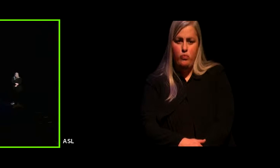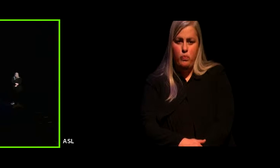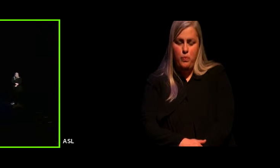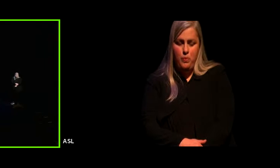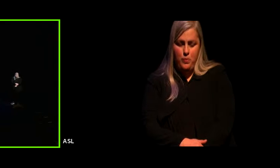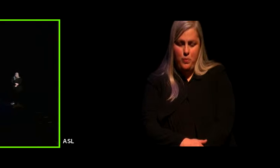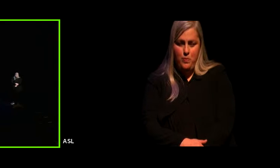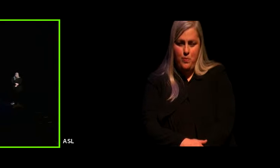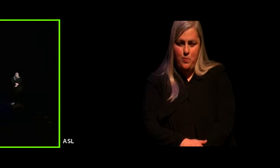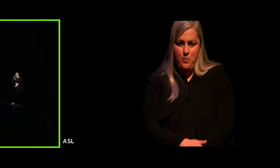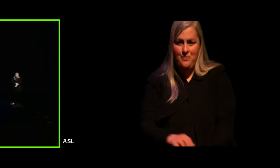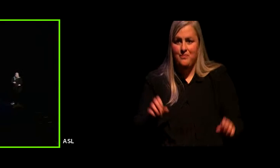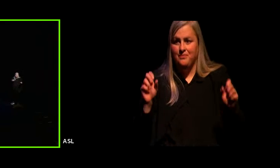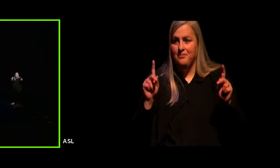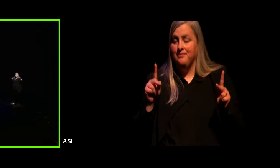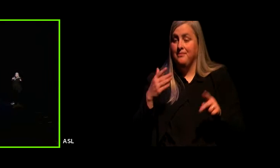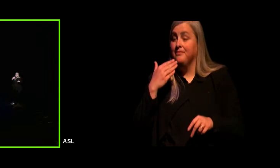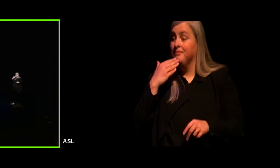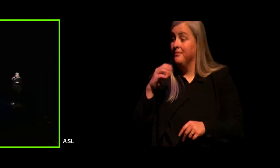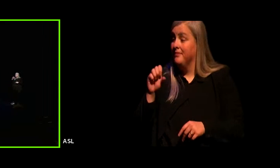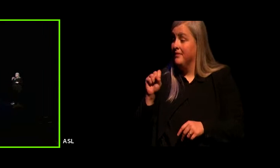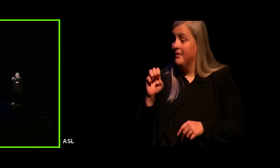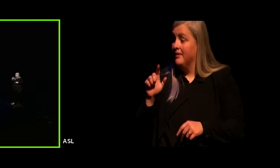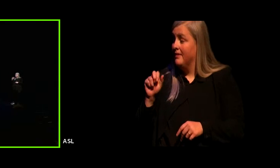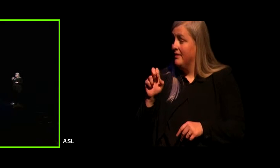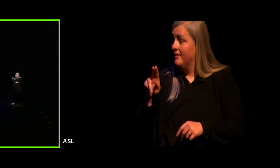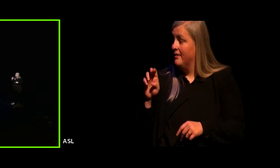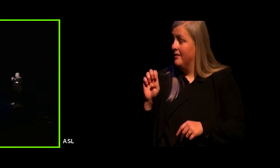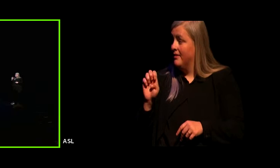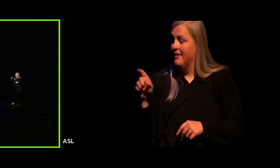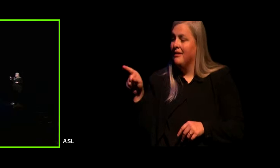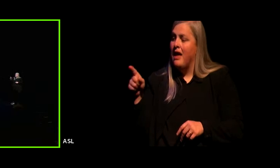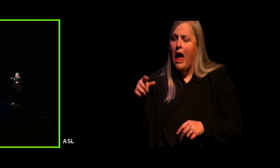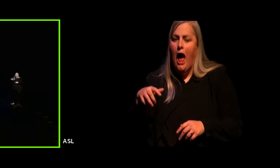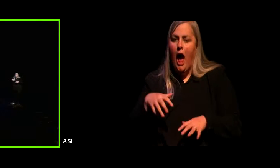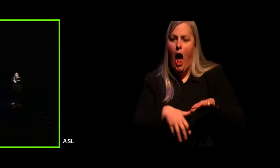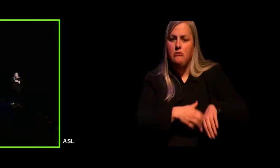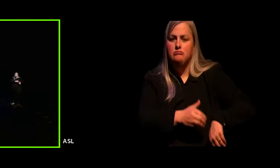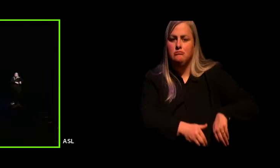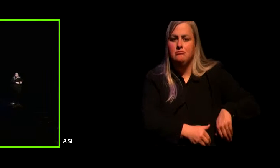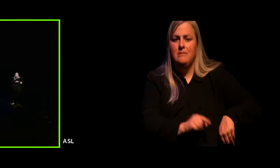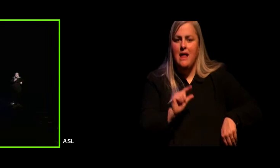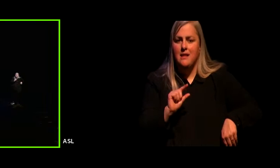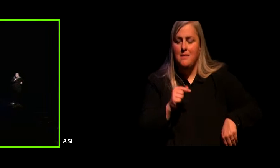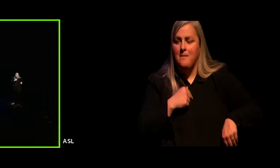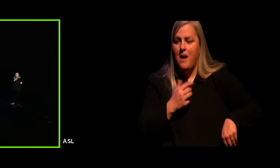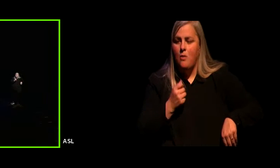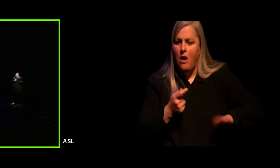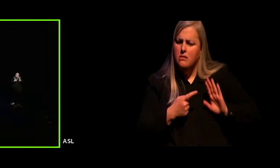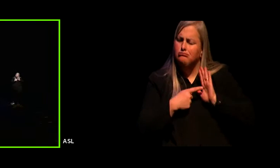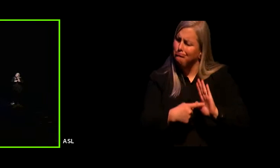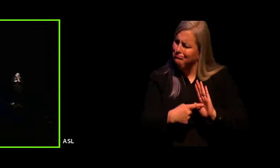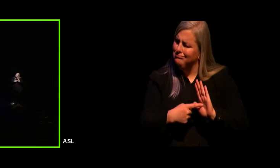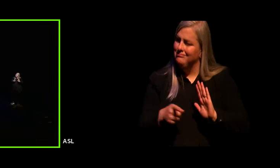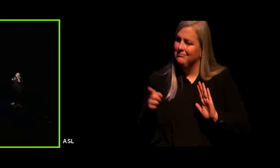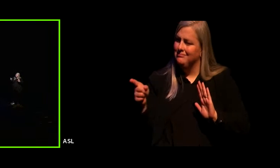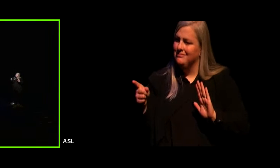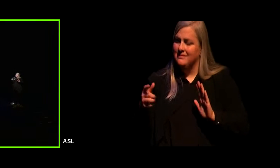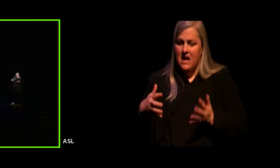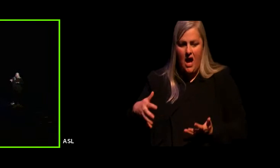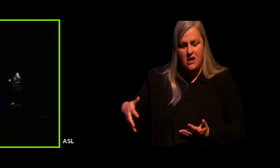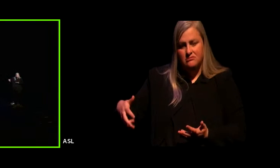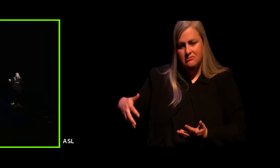All right. Thank you, Selene. She kind of buried this a little bit, but I'd like to point out, she's talking about connecting